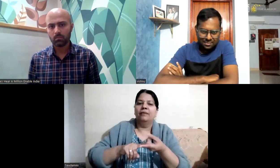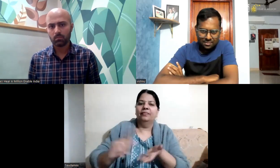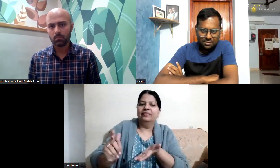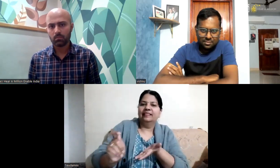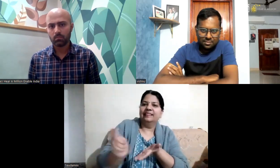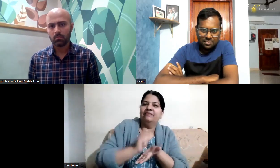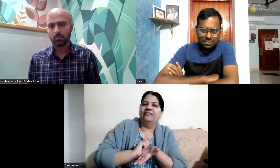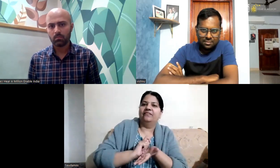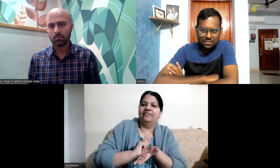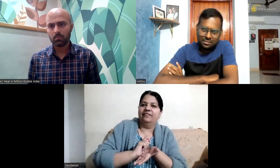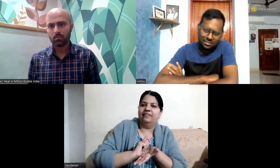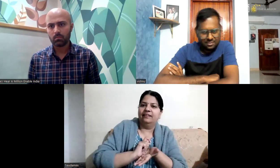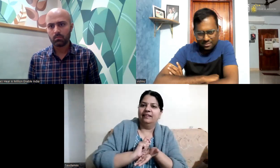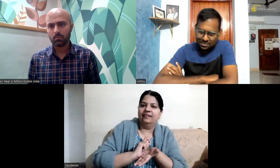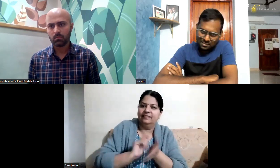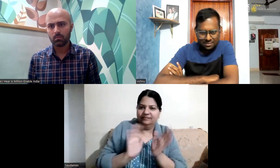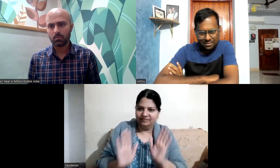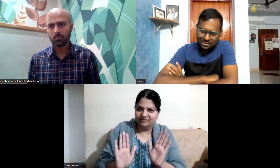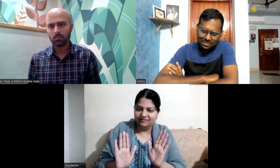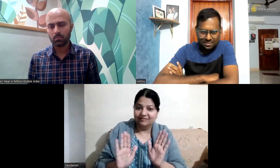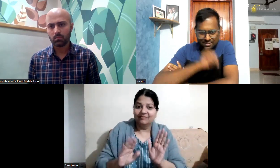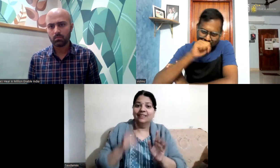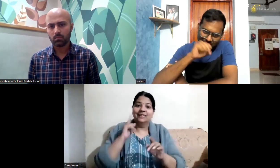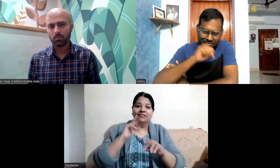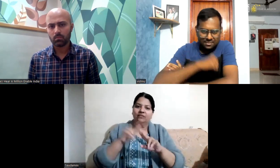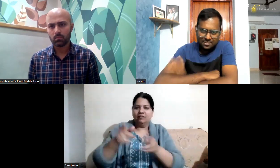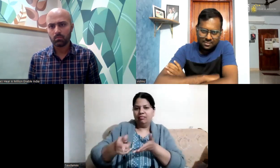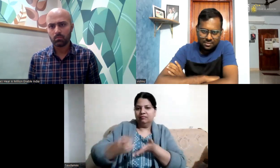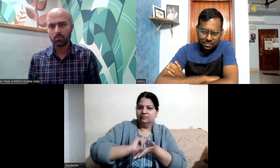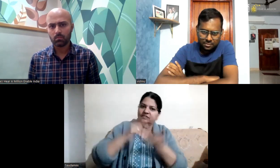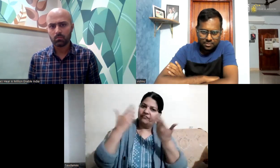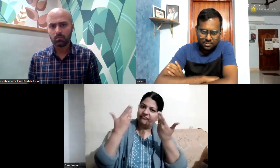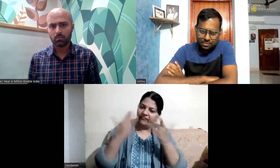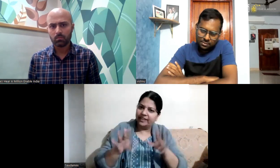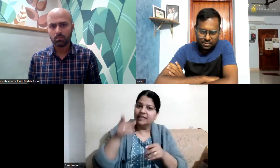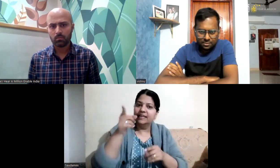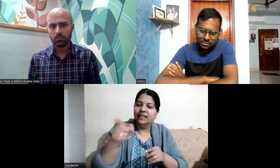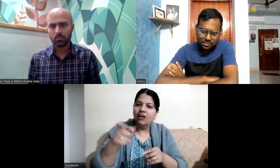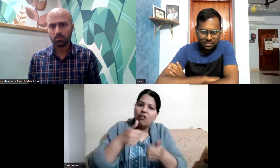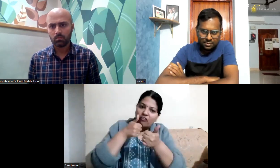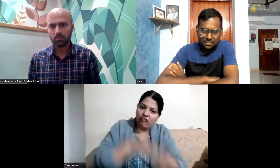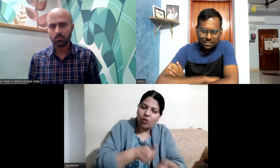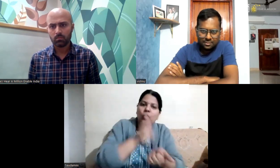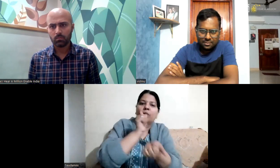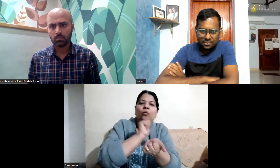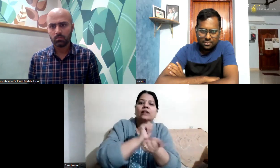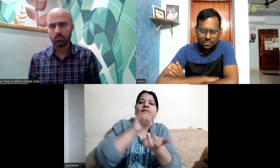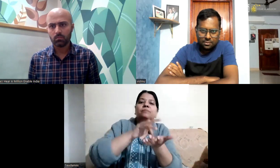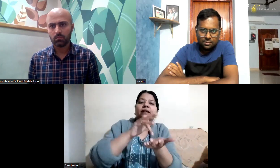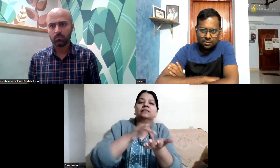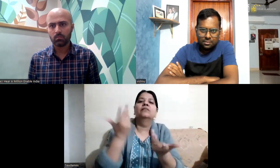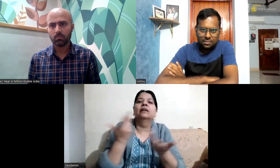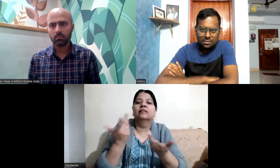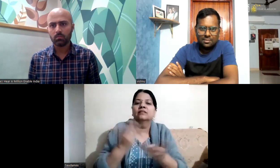and you missed your wallet, it someone stole it. So if someone stole